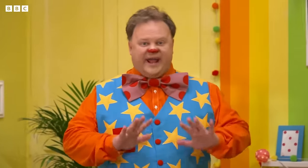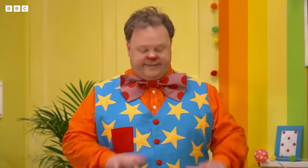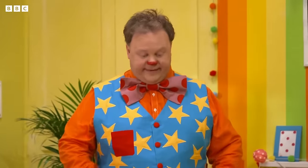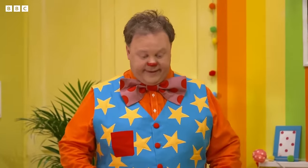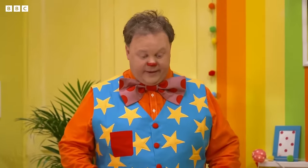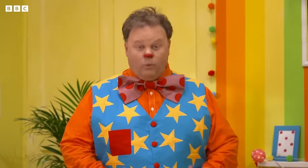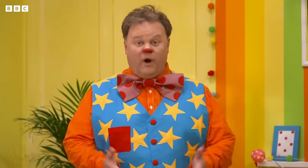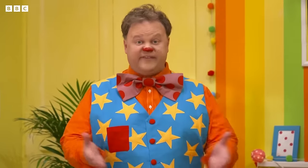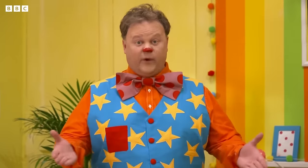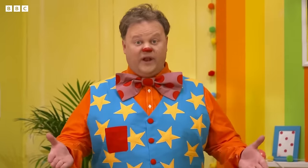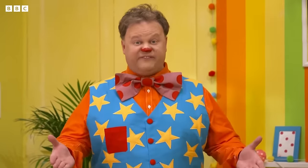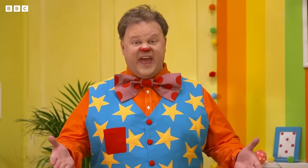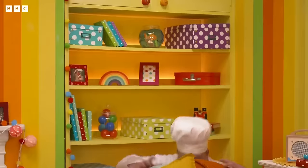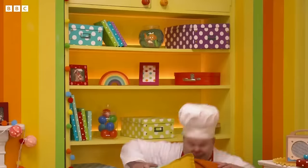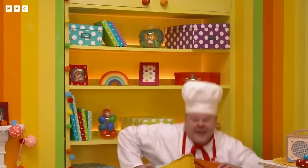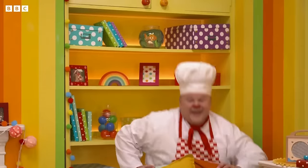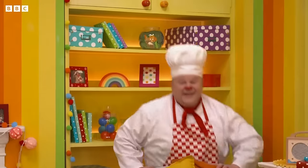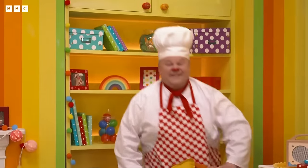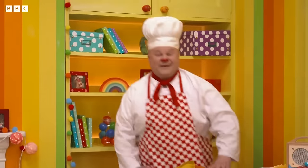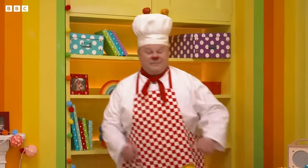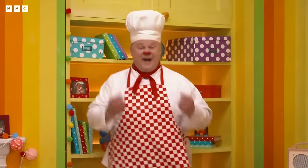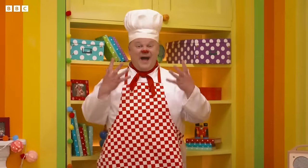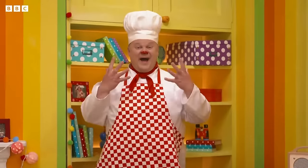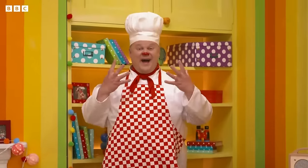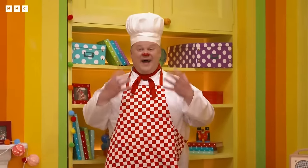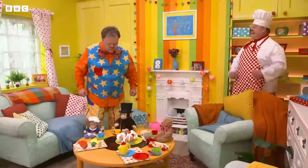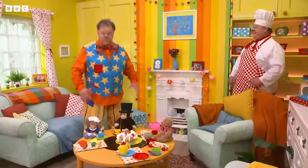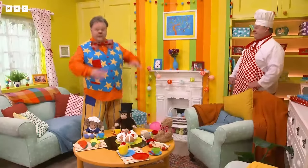Wait, what's all of this? Surprise!